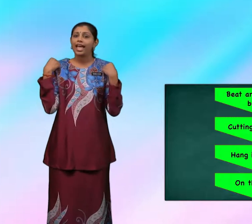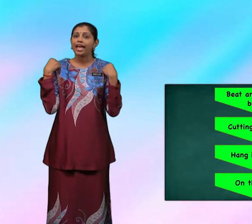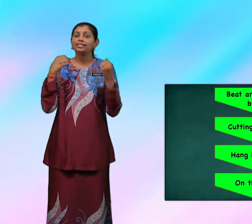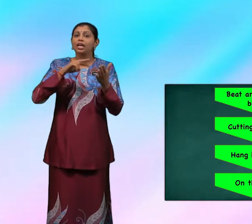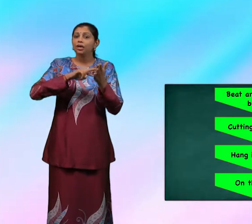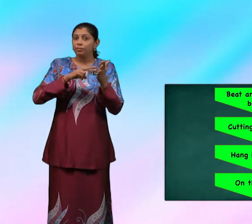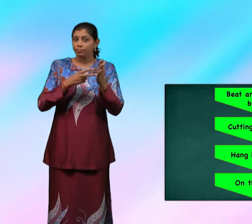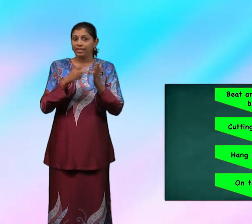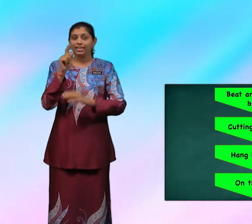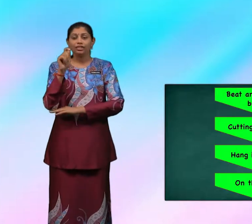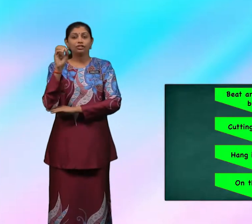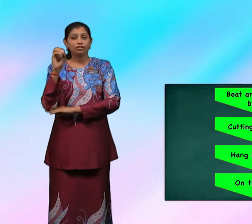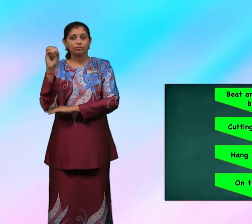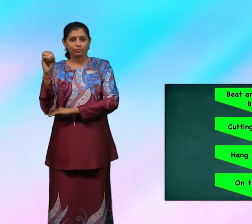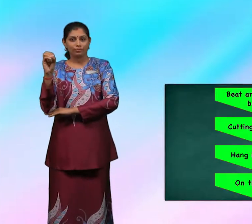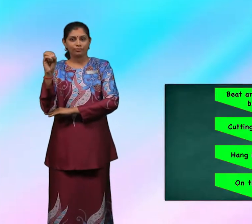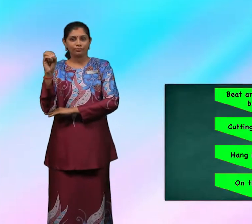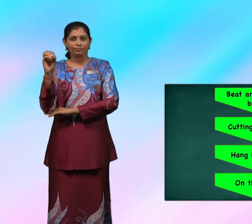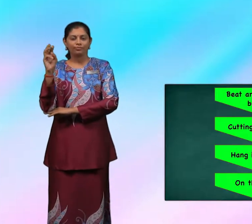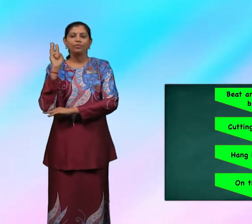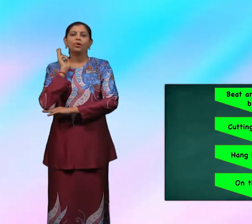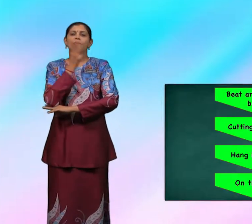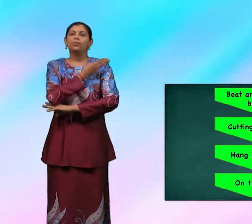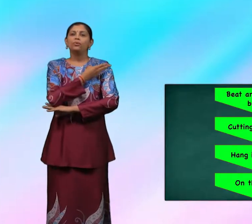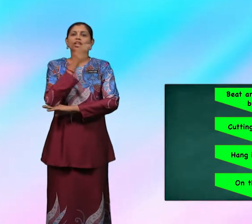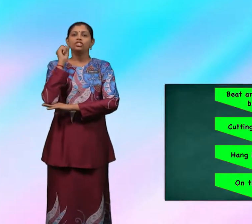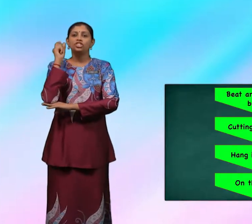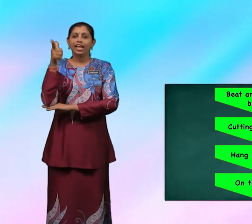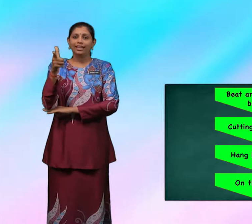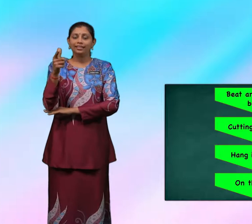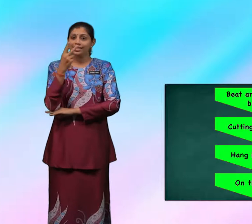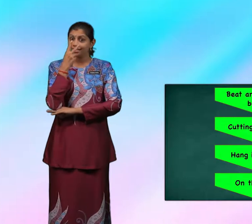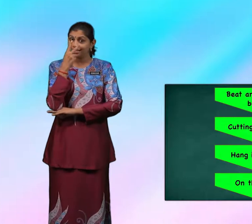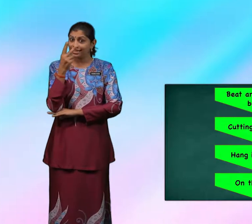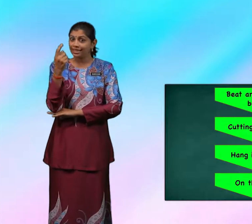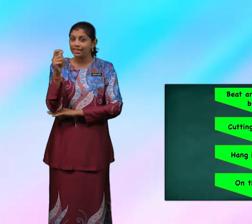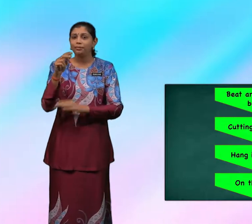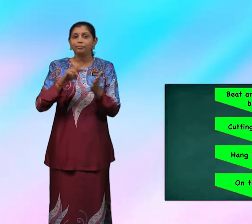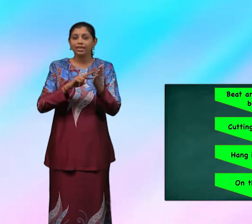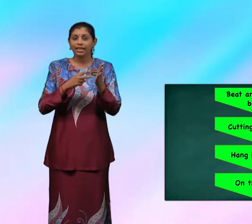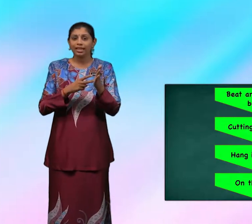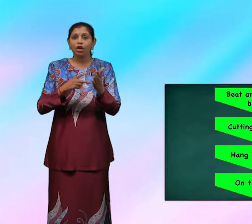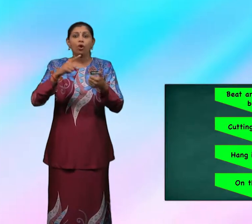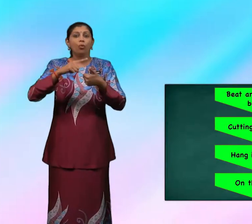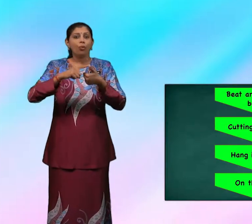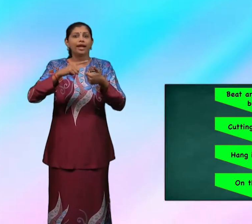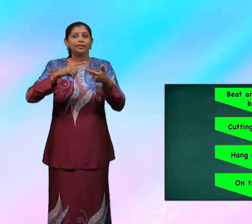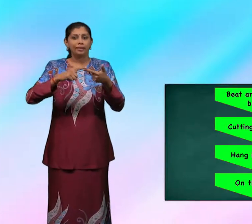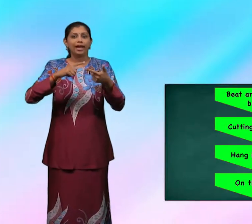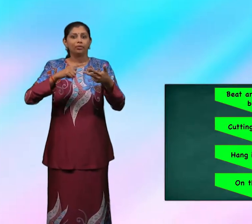has meaning too. We shall see the meaning one by